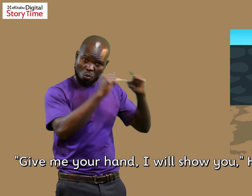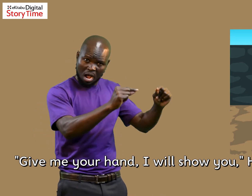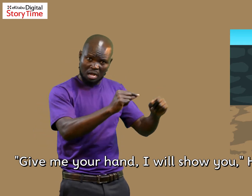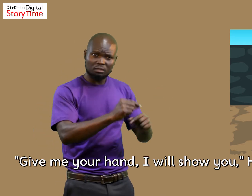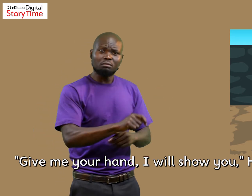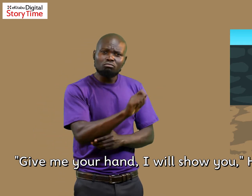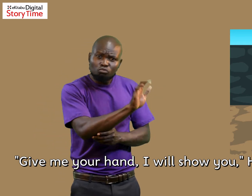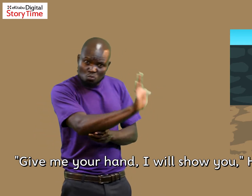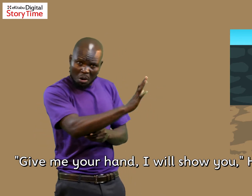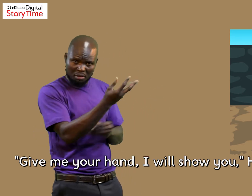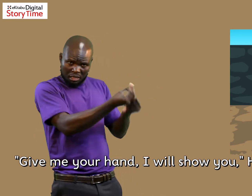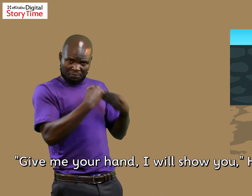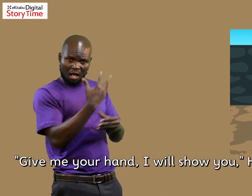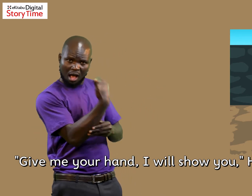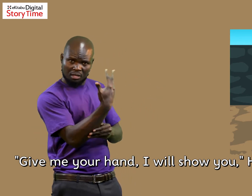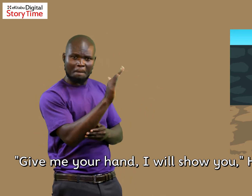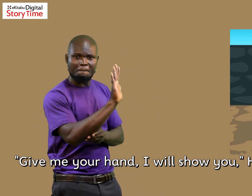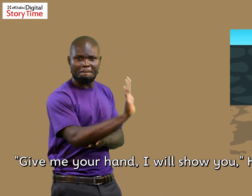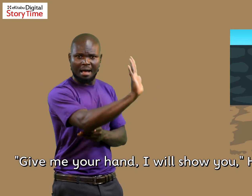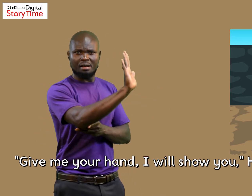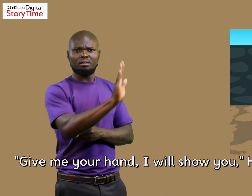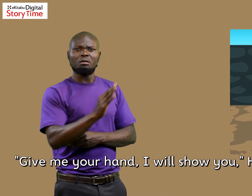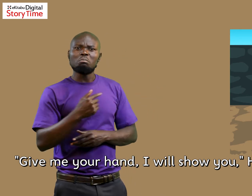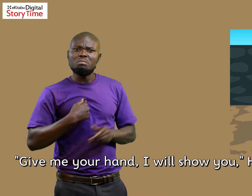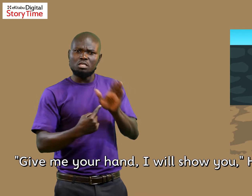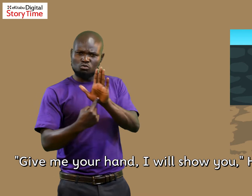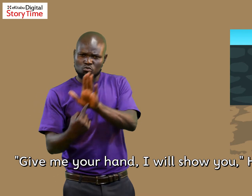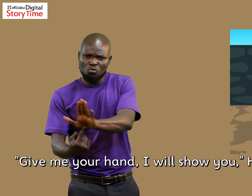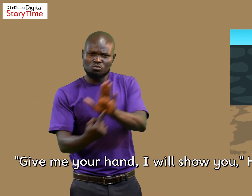Give me your hand, I will show you, Hippo said.